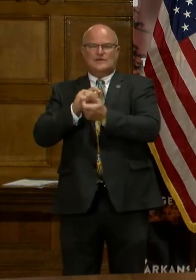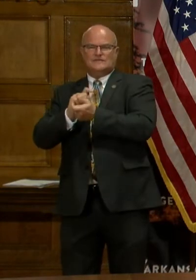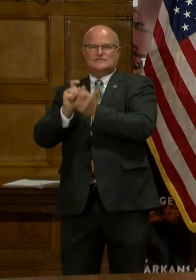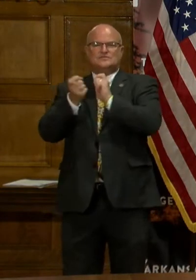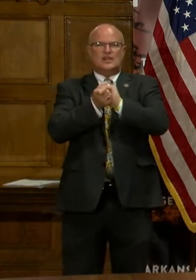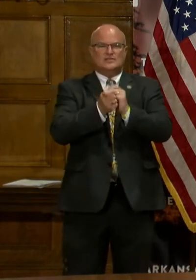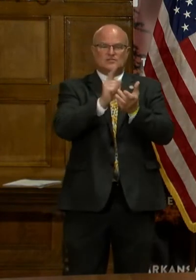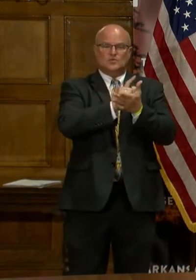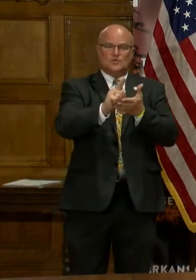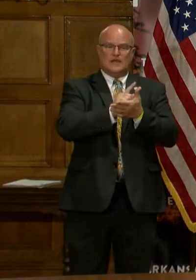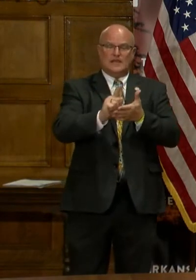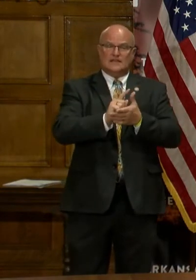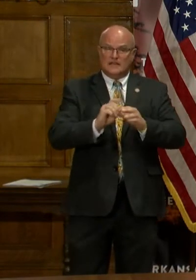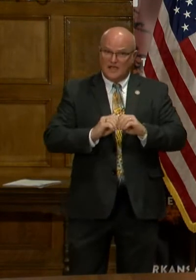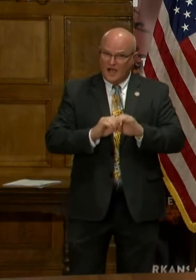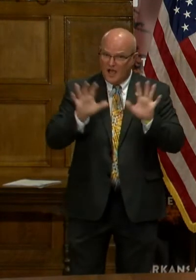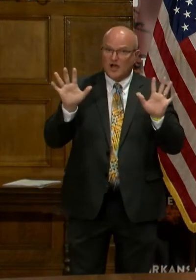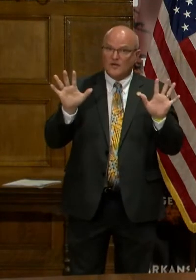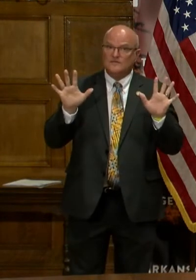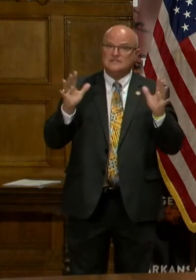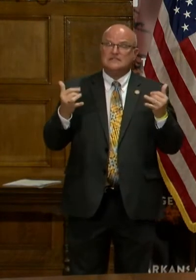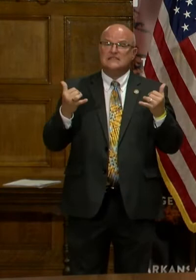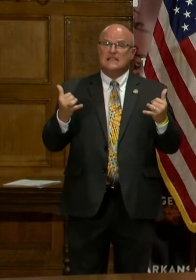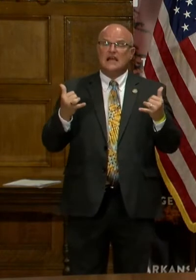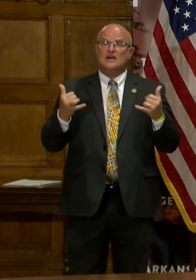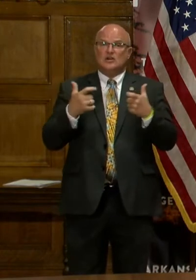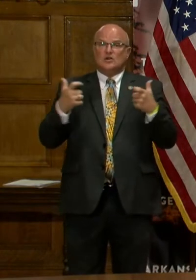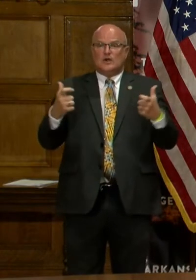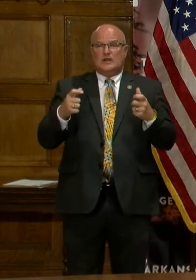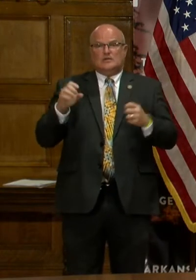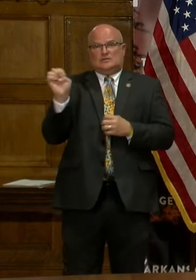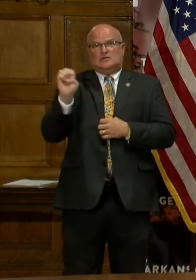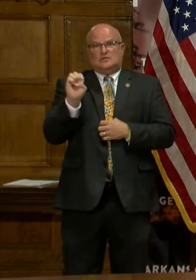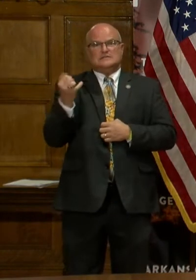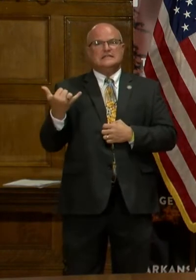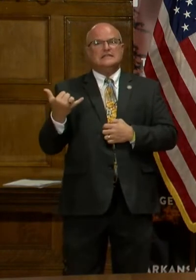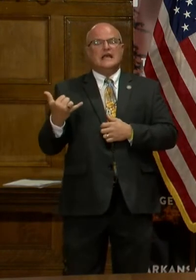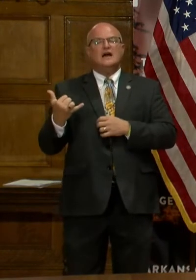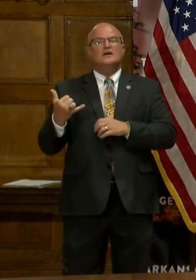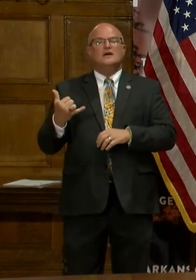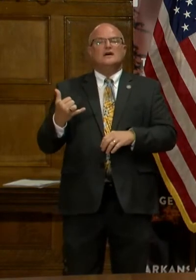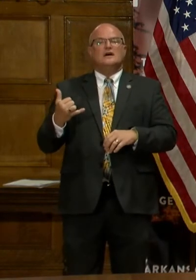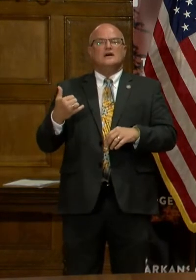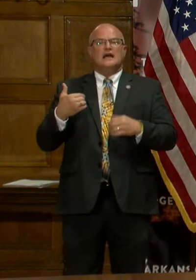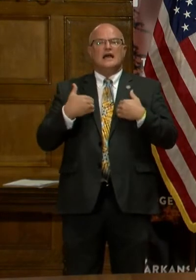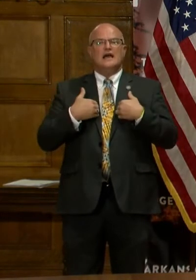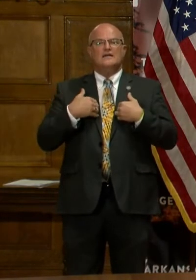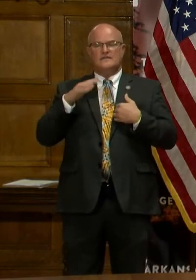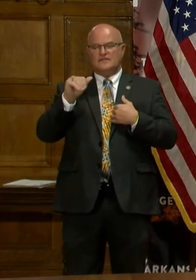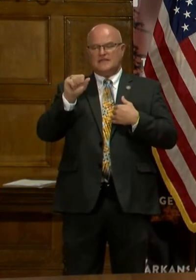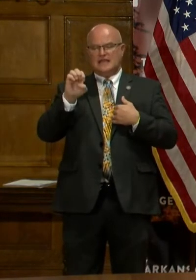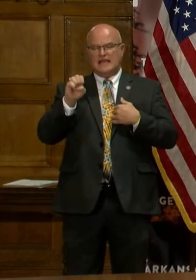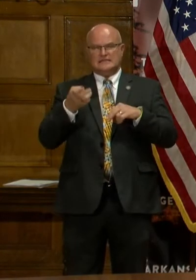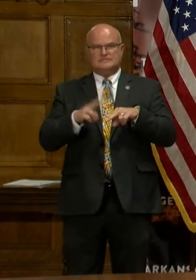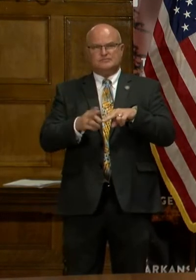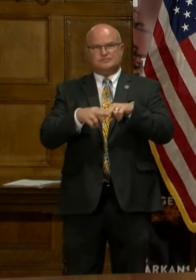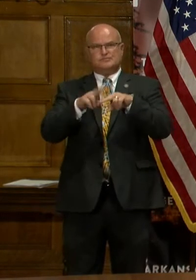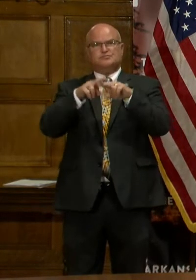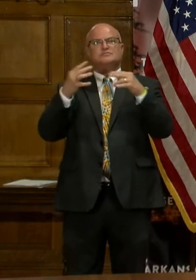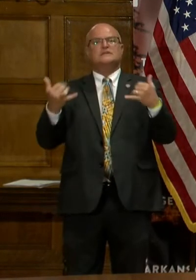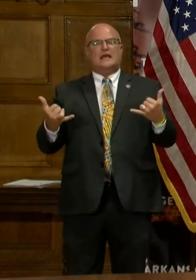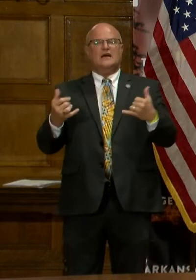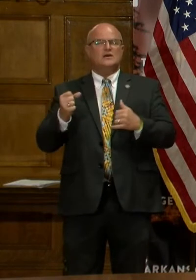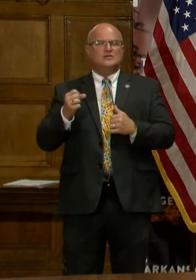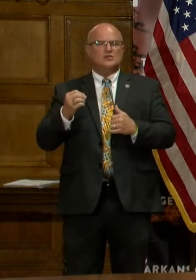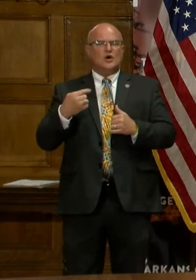to weekly. Obviously, there's a greater urgency now. There's a greater caseload that's out there now, and